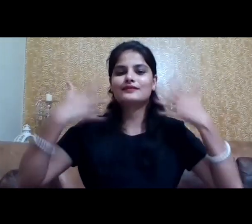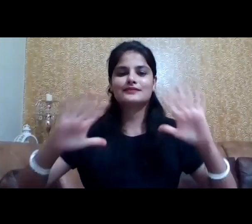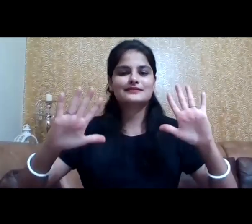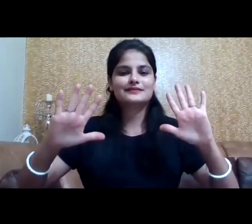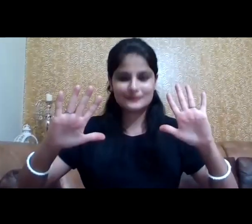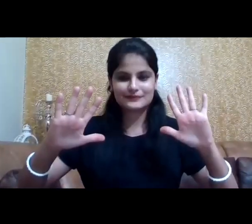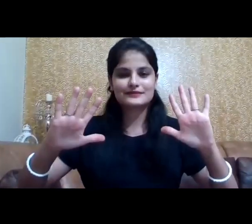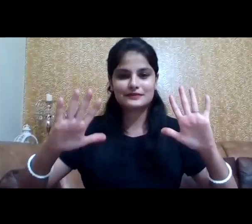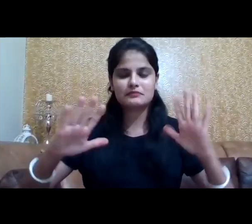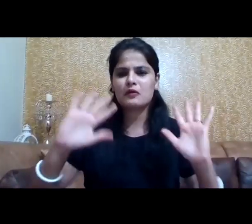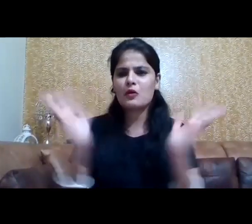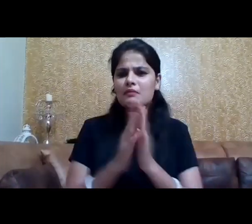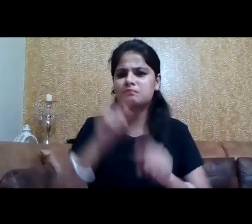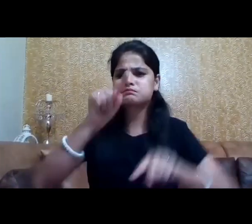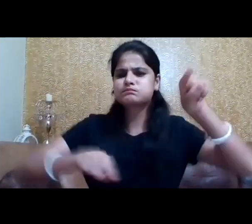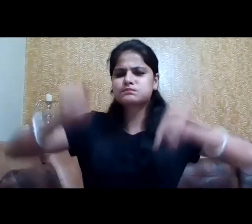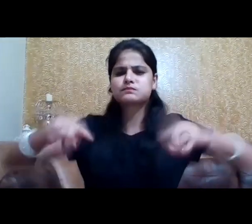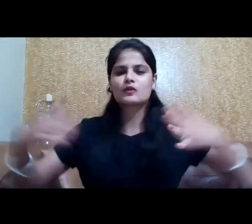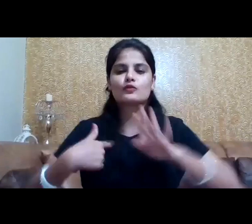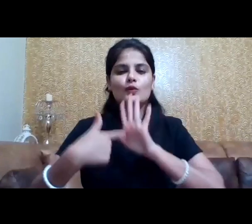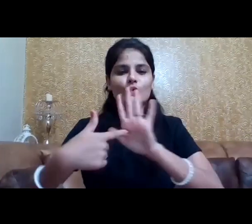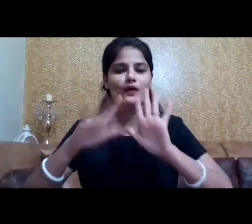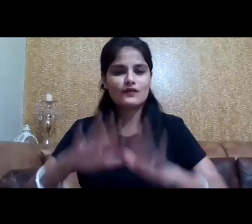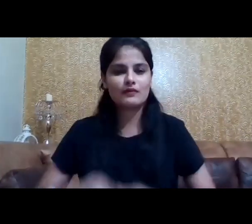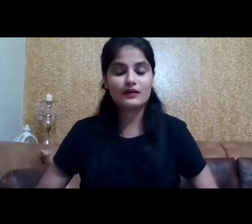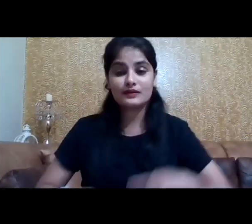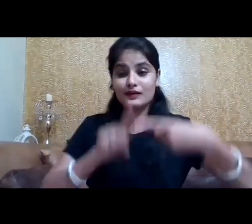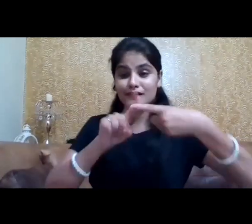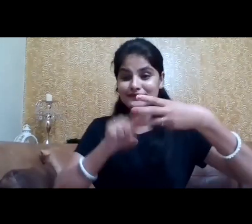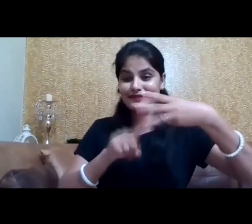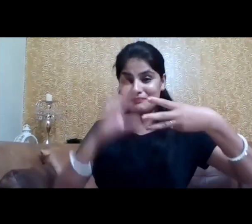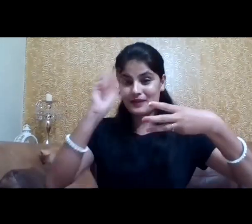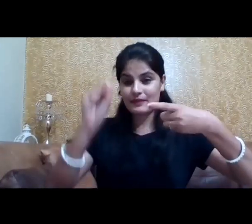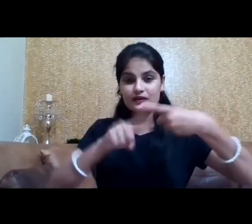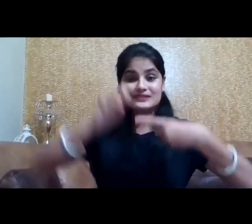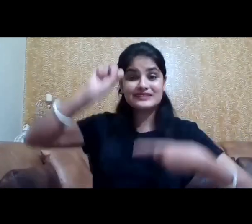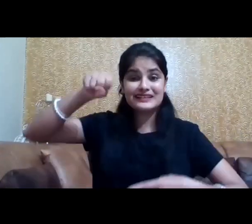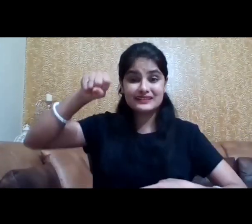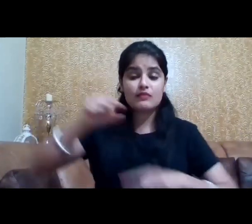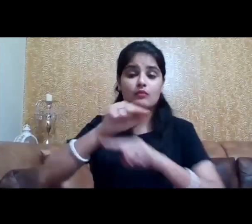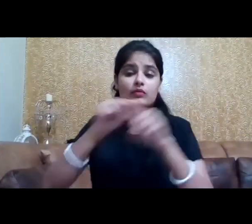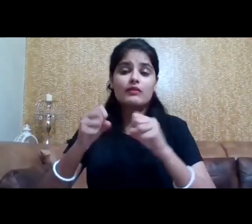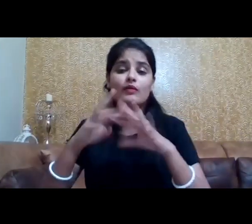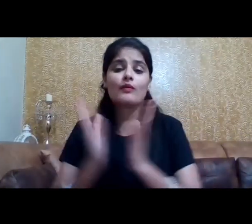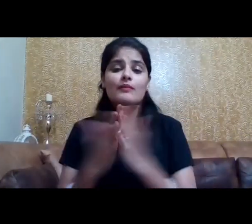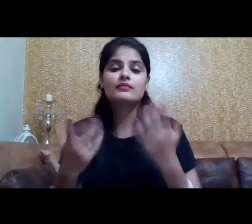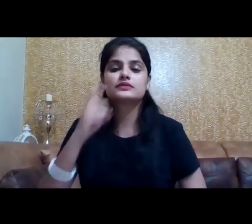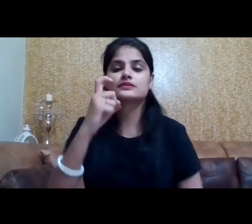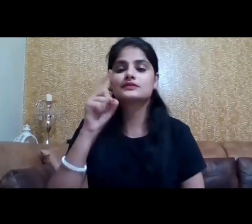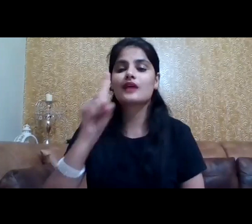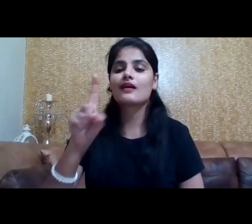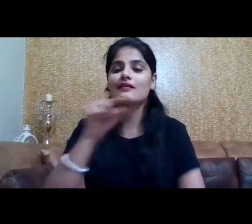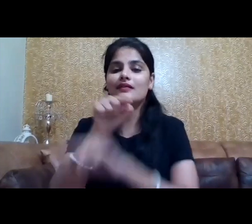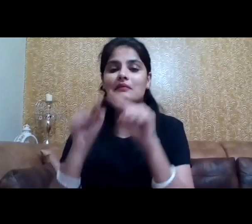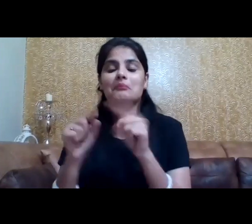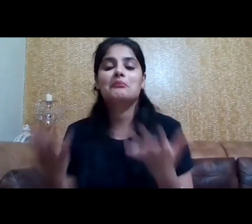Okay, so the answers are in. Let's see what the results are. All right, so the first option was